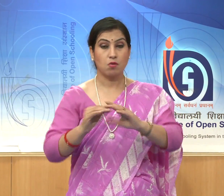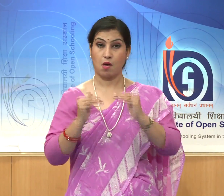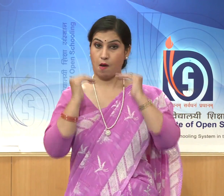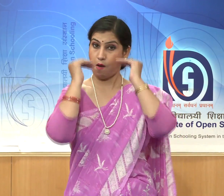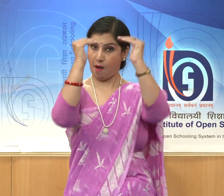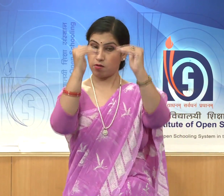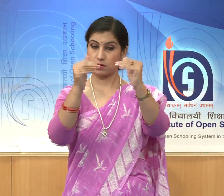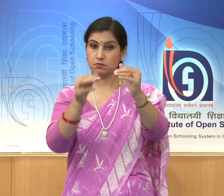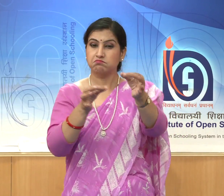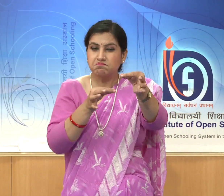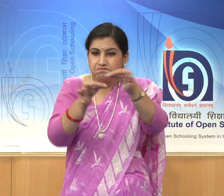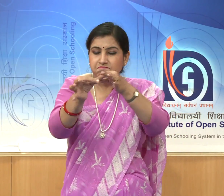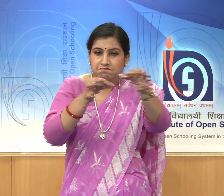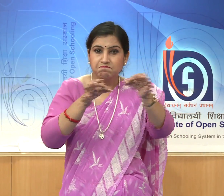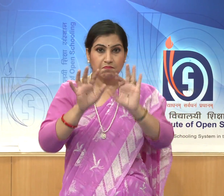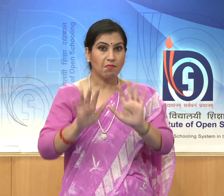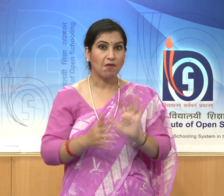very high standard.